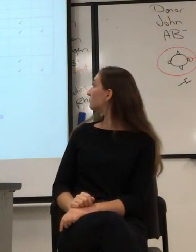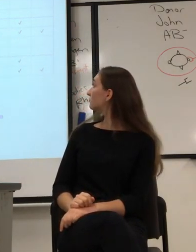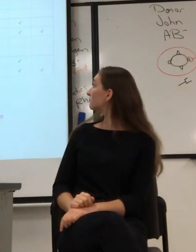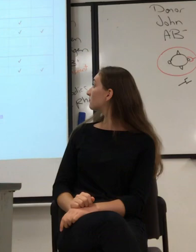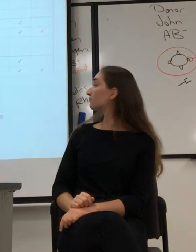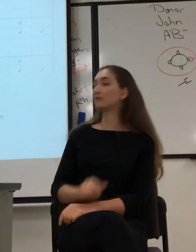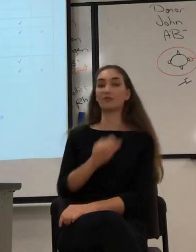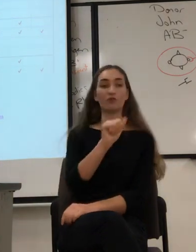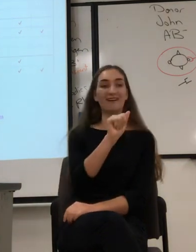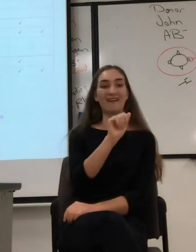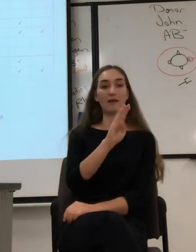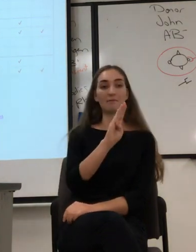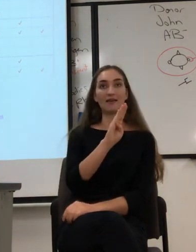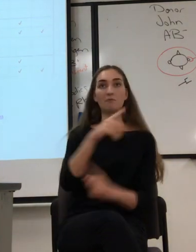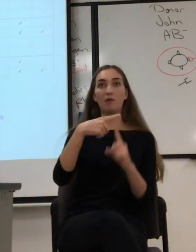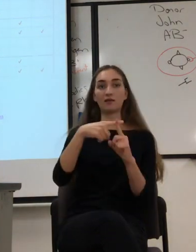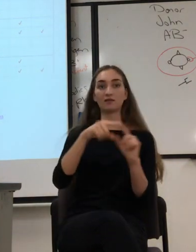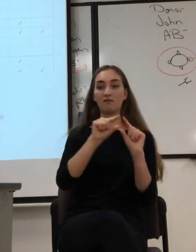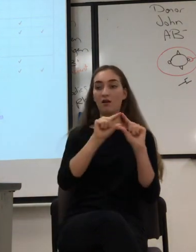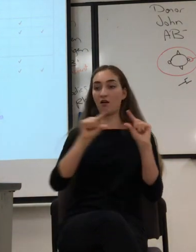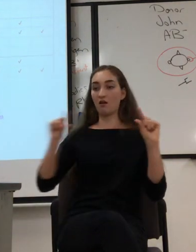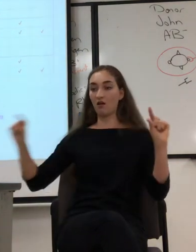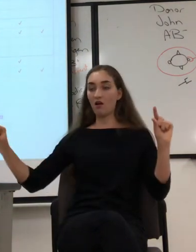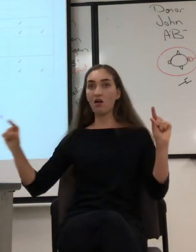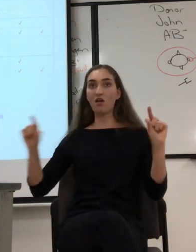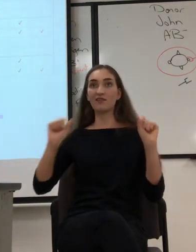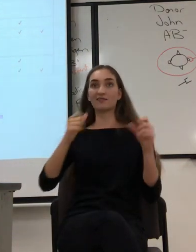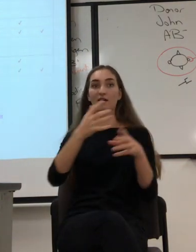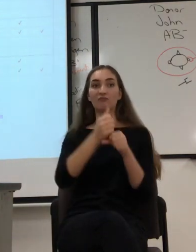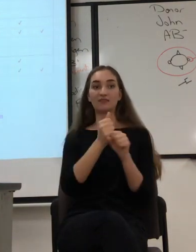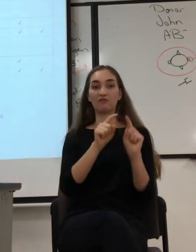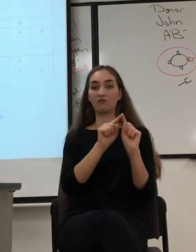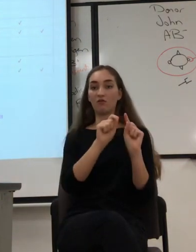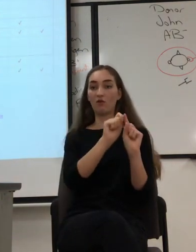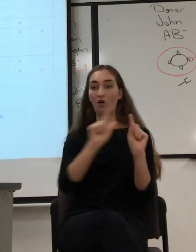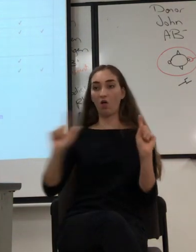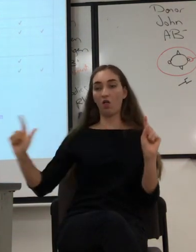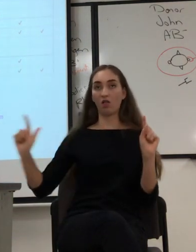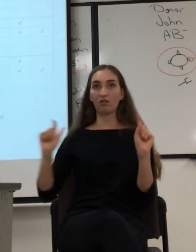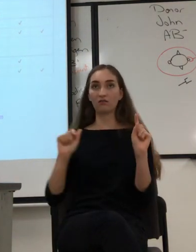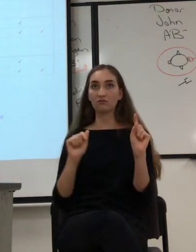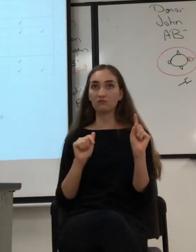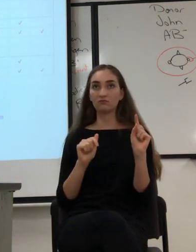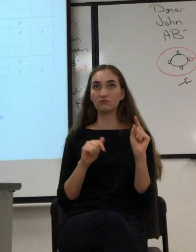If you're the universal recipient. What do we say about O neg?